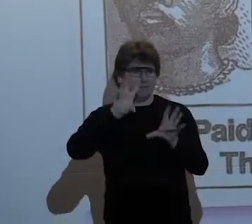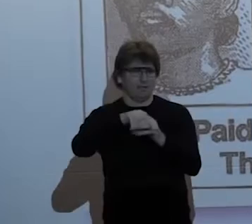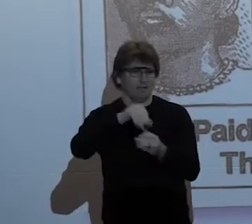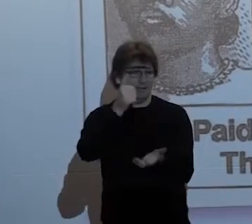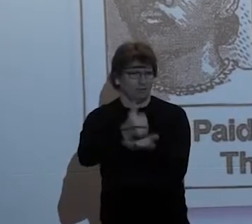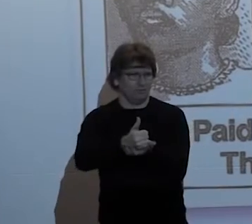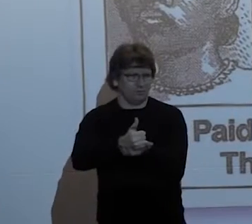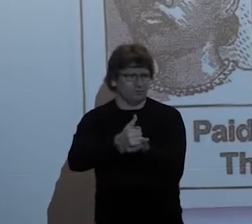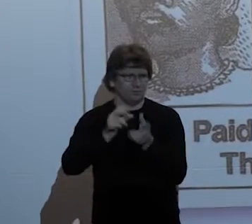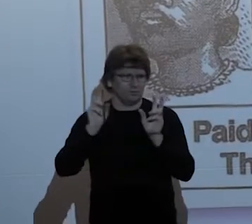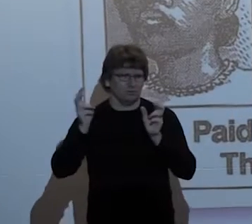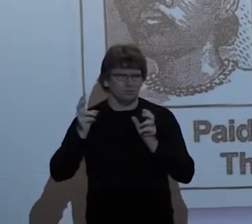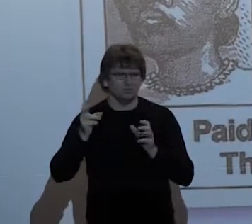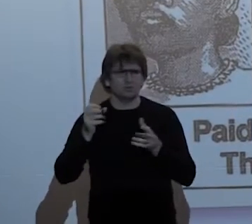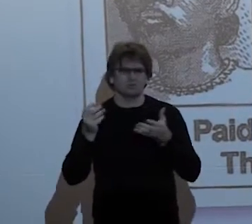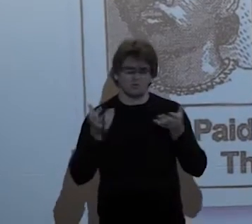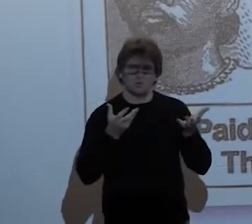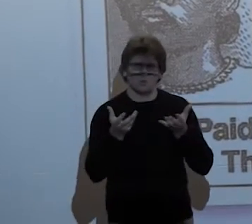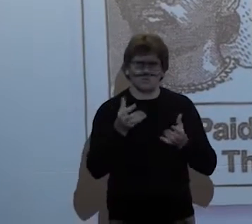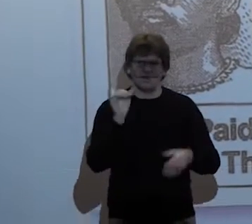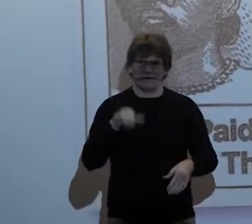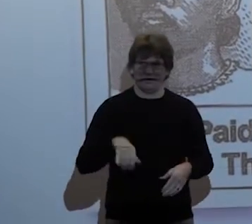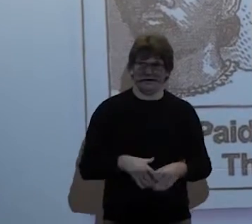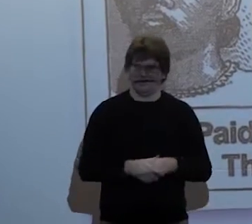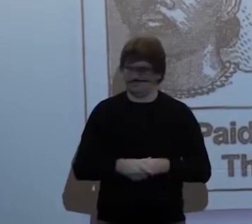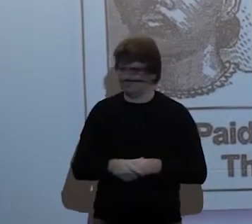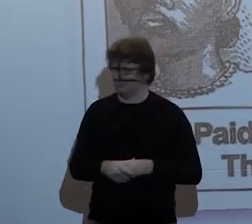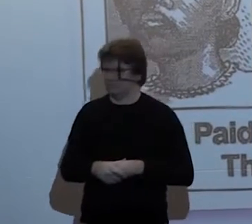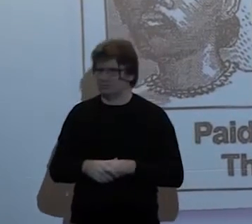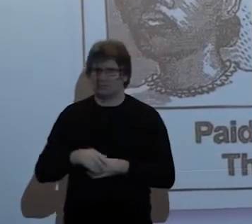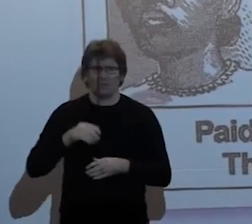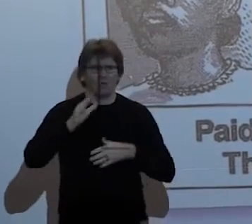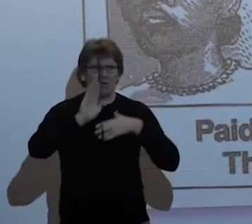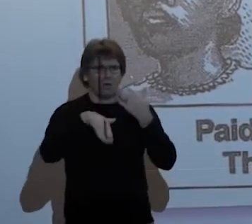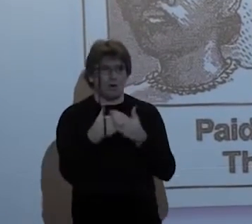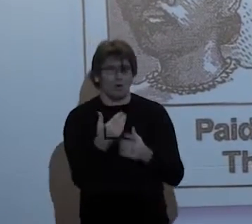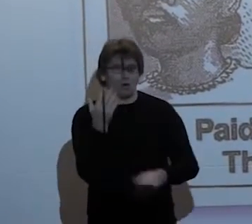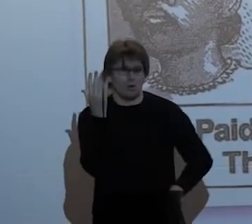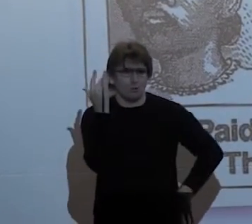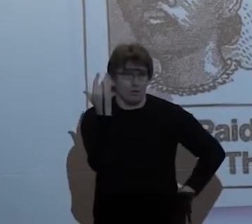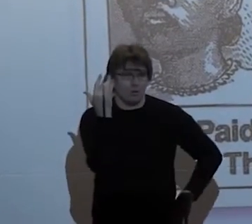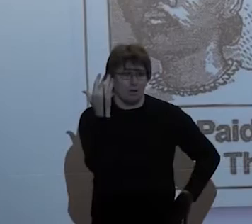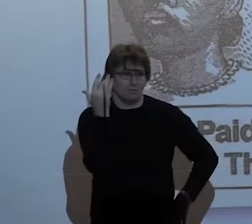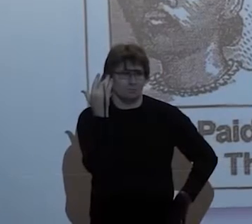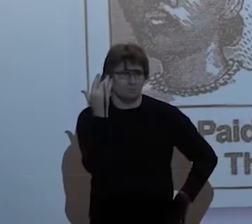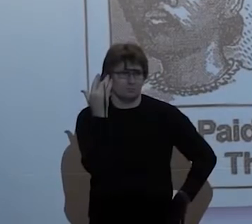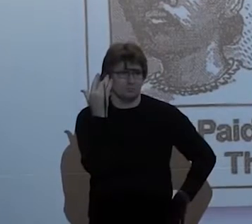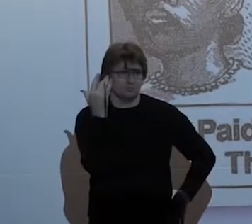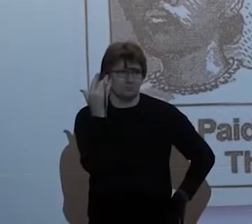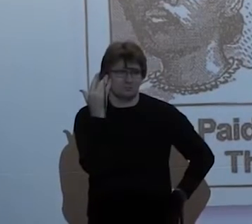the right to their education. They take over their identification, their screening, their tracking.